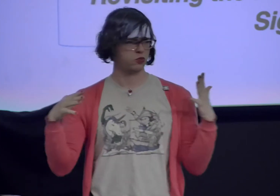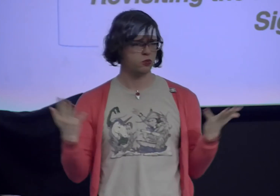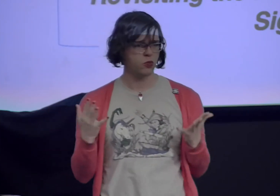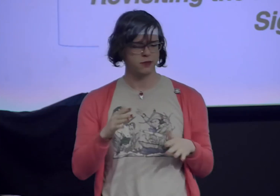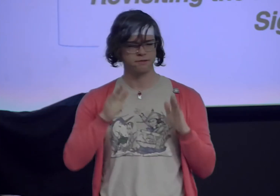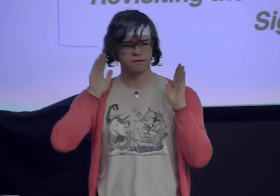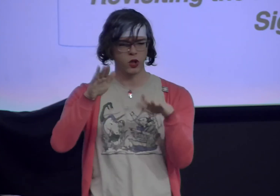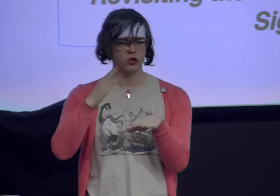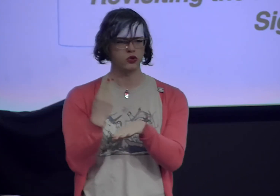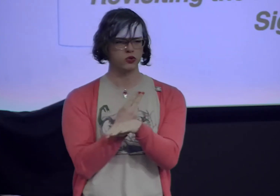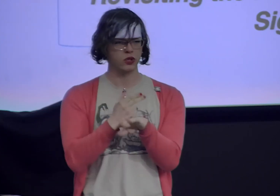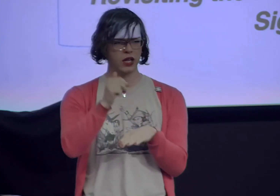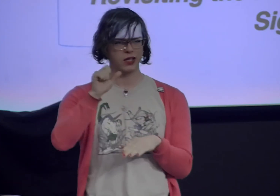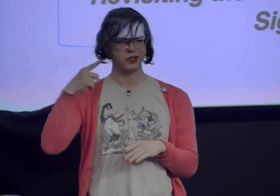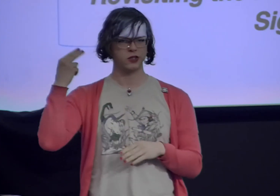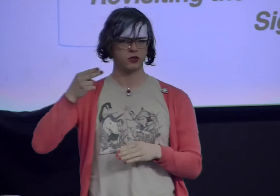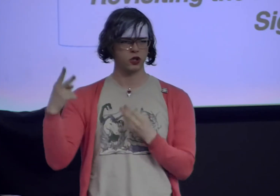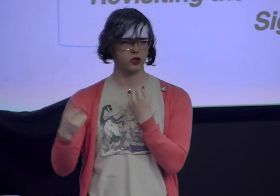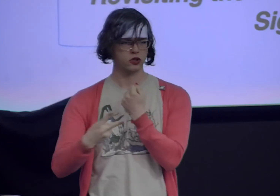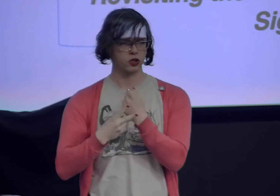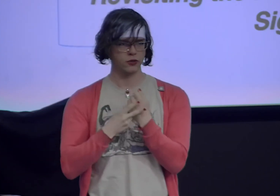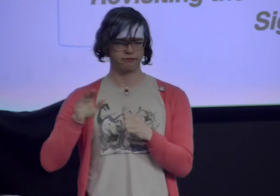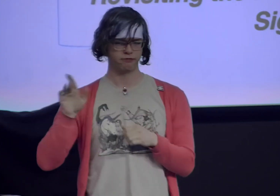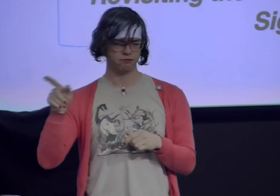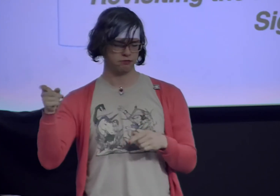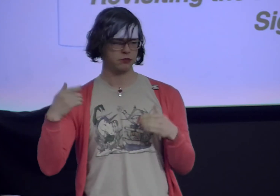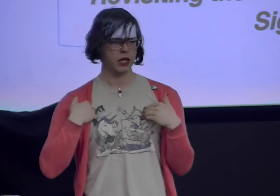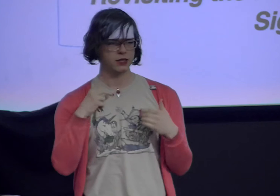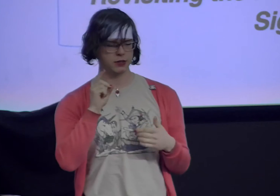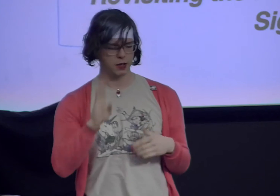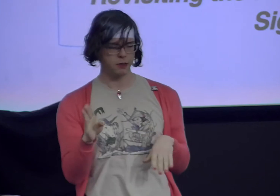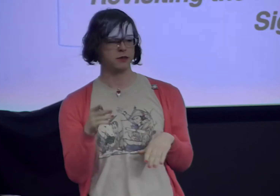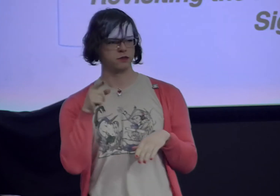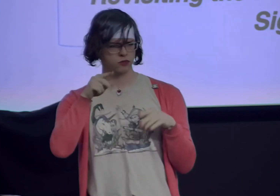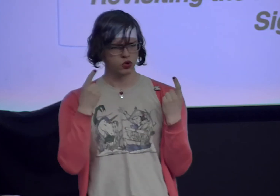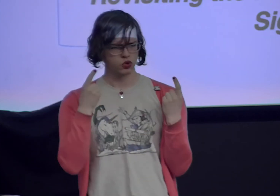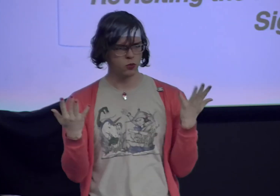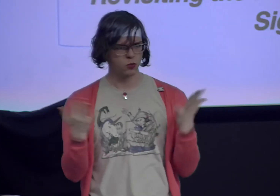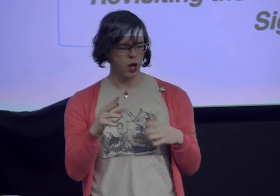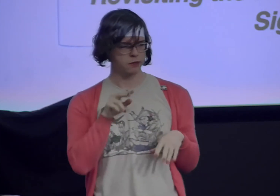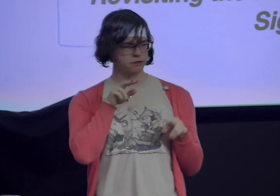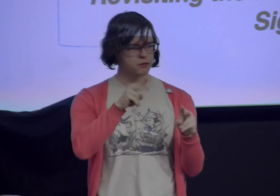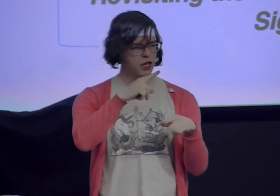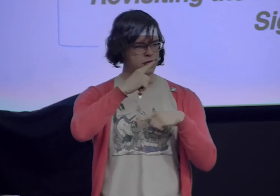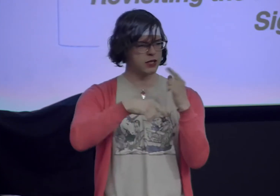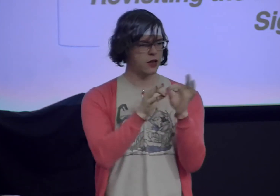humanity. His current research focuses on the use of historical archives of ASL